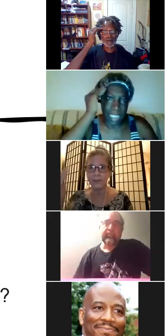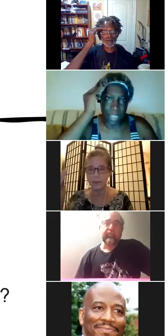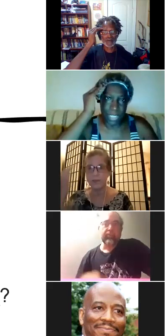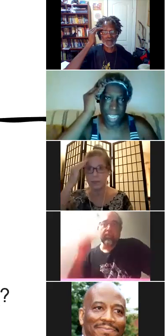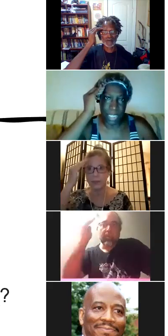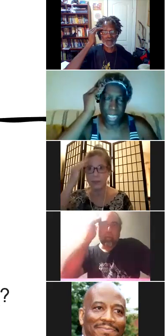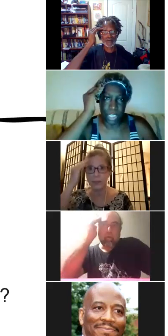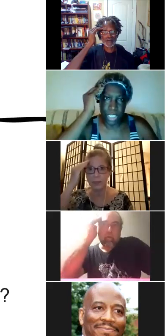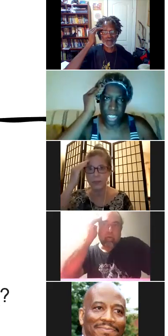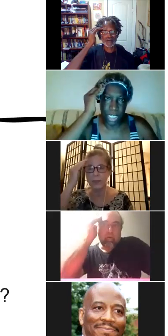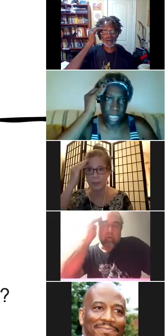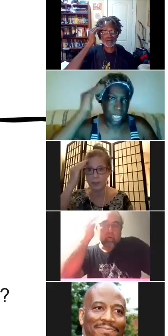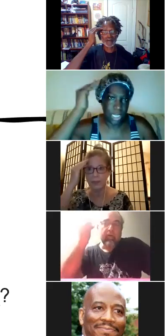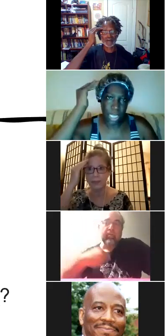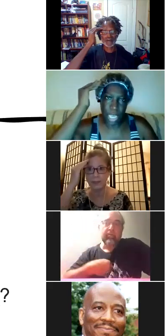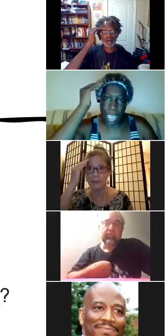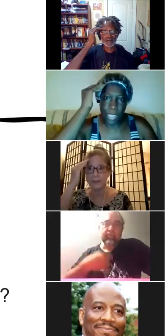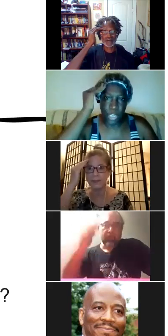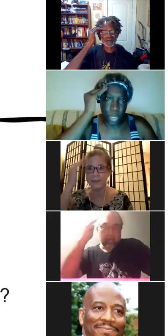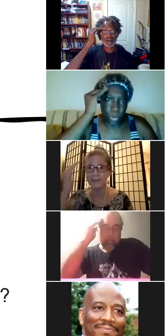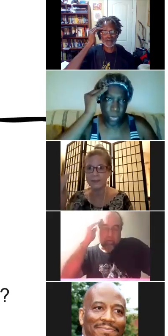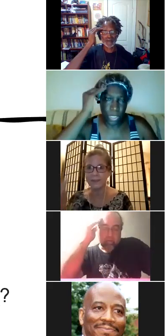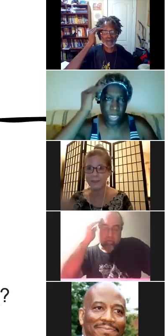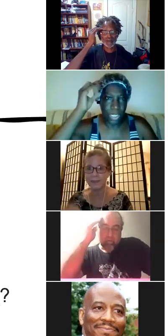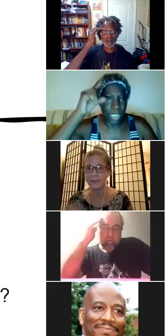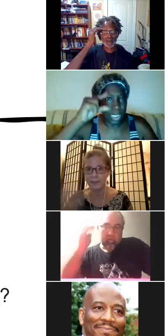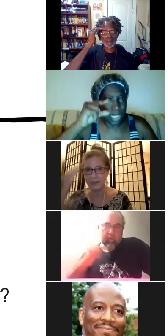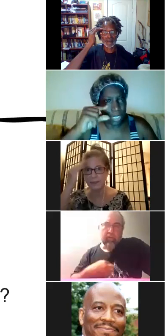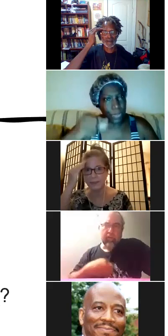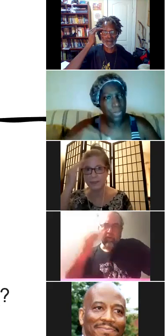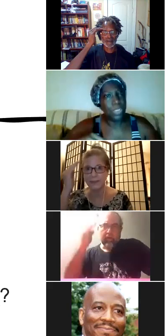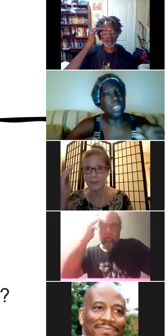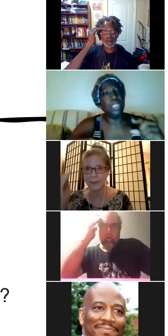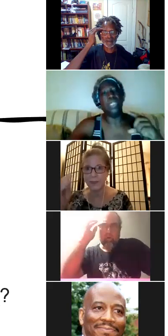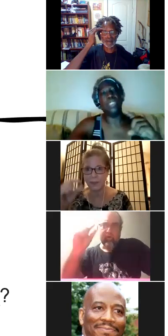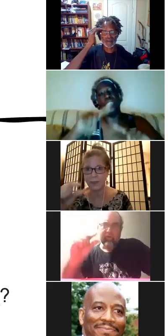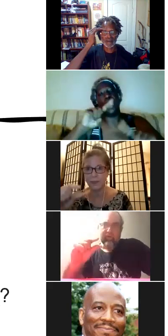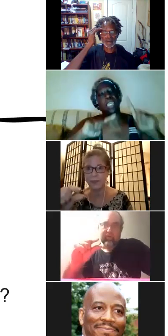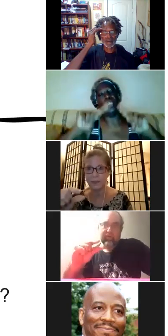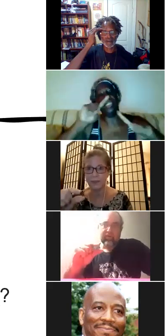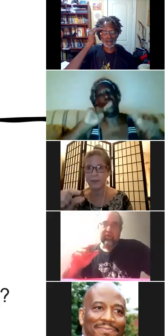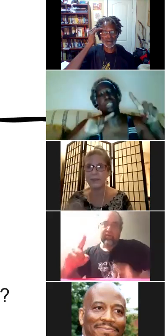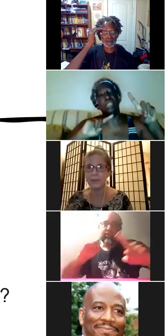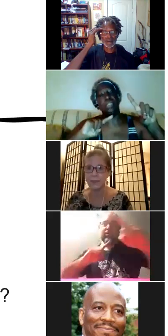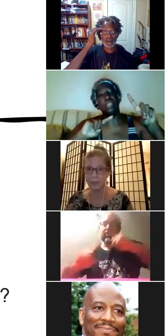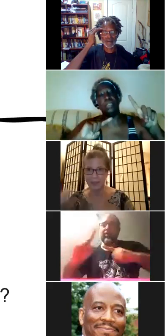I is understood. I know a little